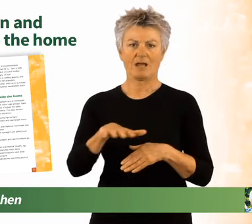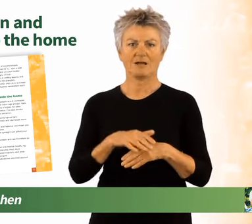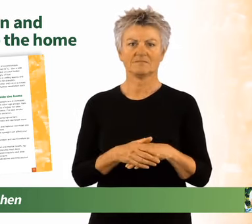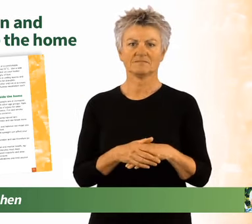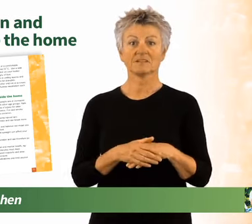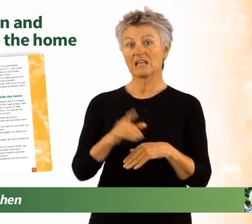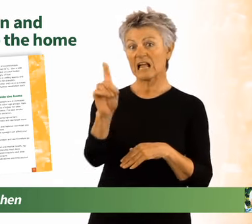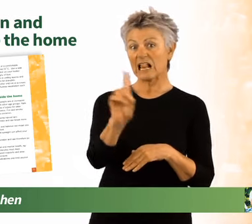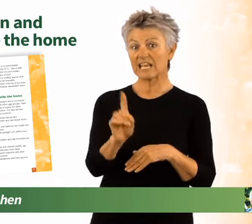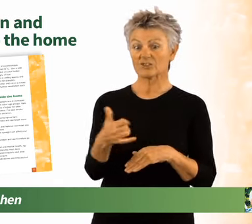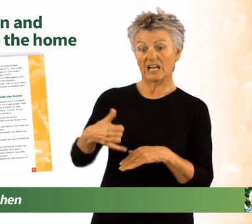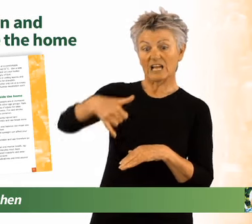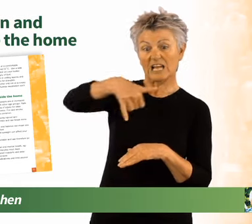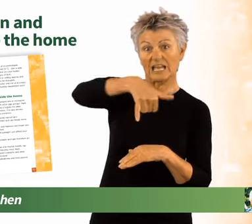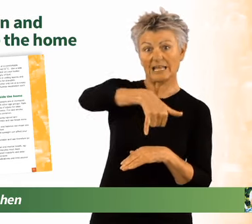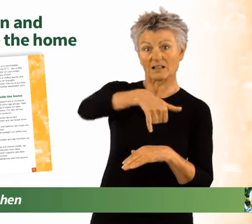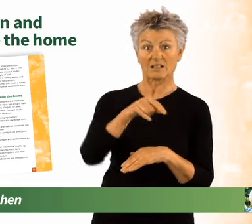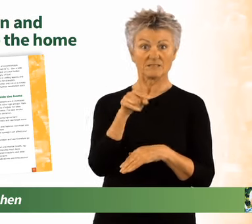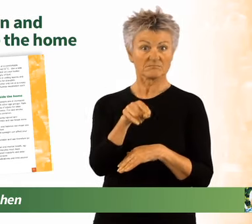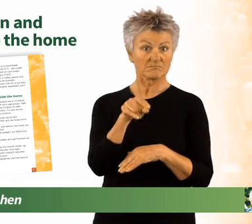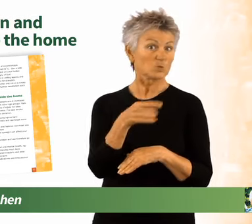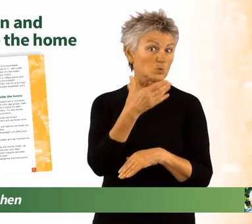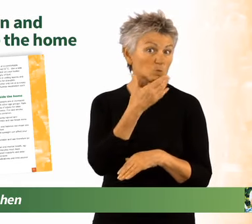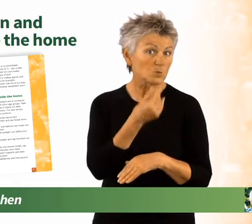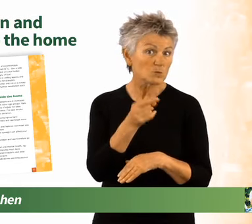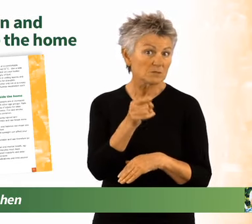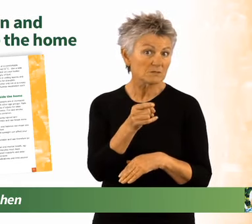use an electric jug that automatically turns itself off.